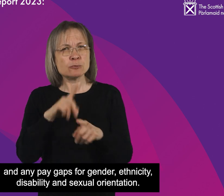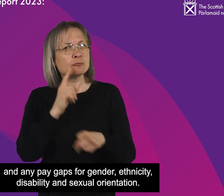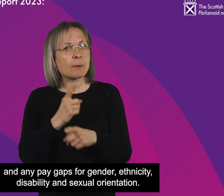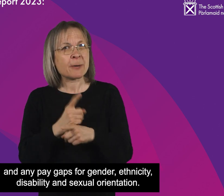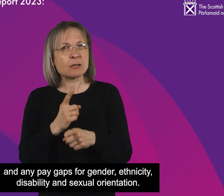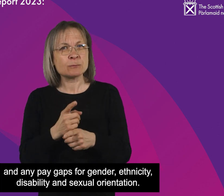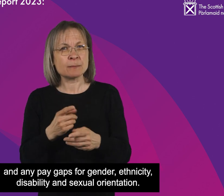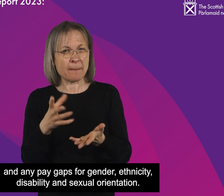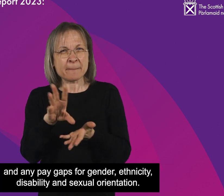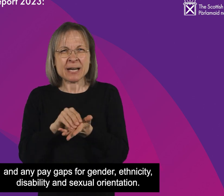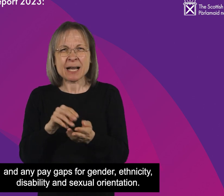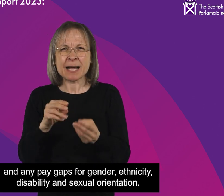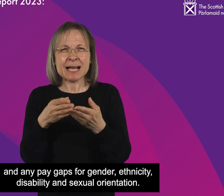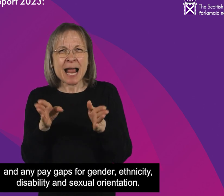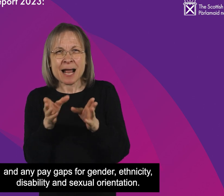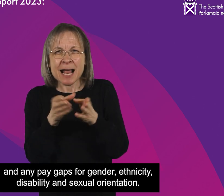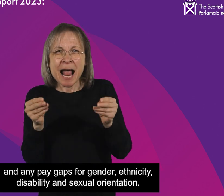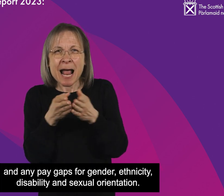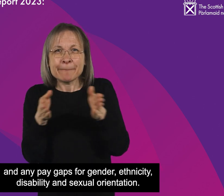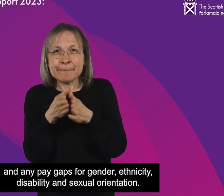ethnicity, disability and sexual orientation.